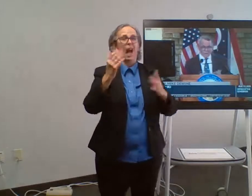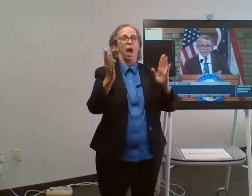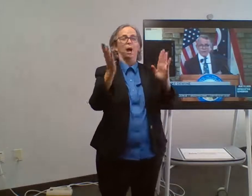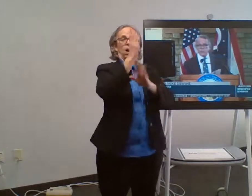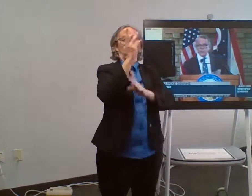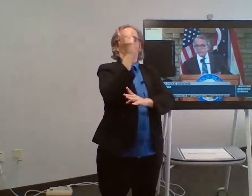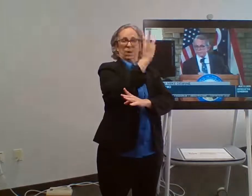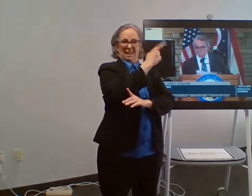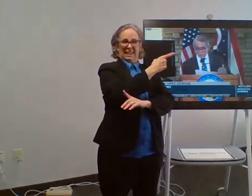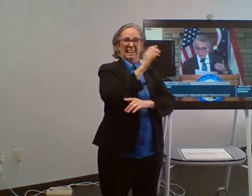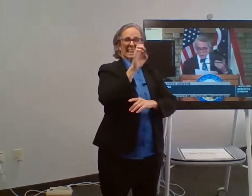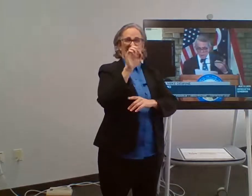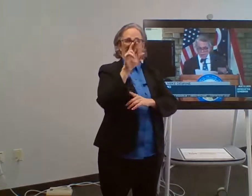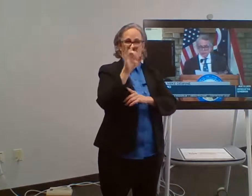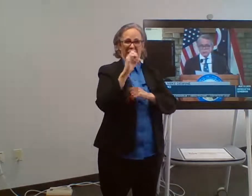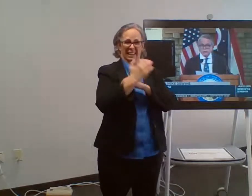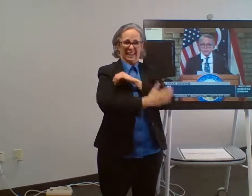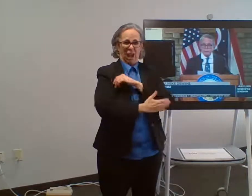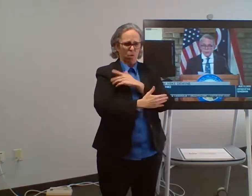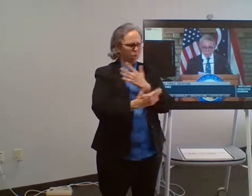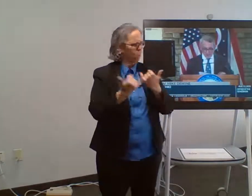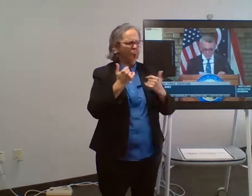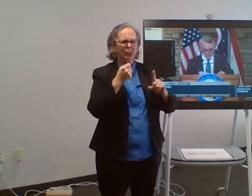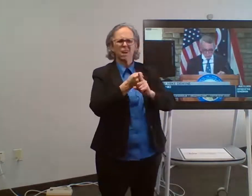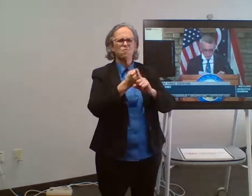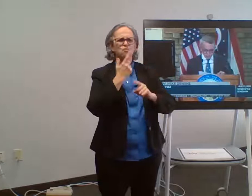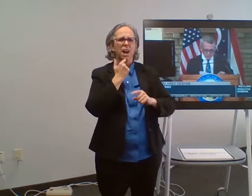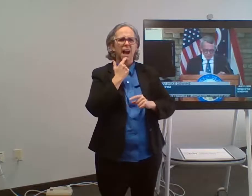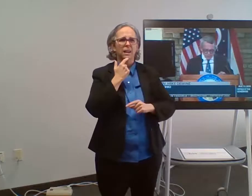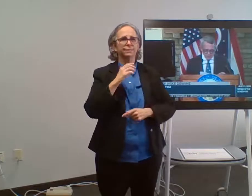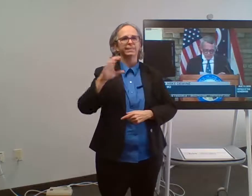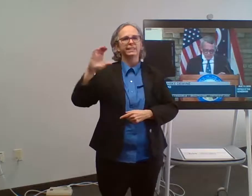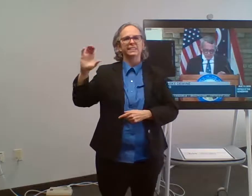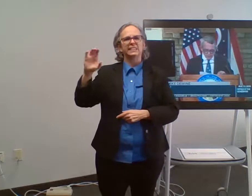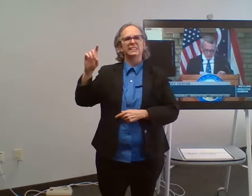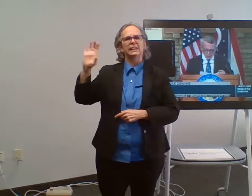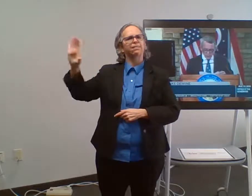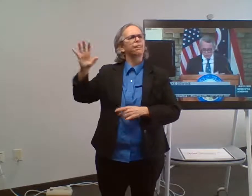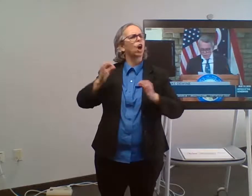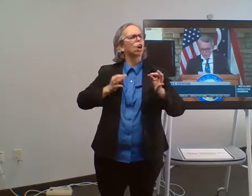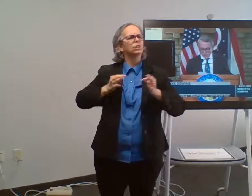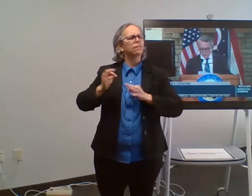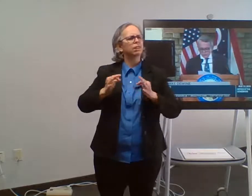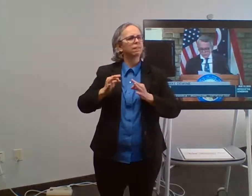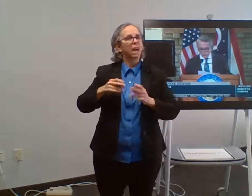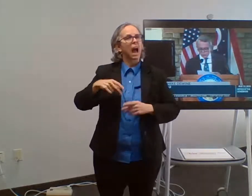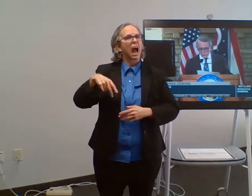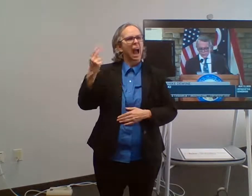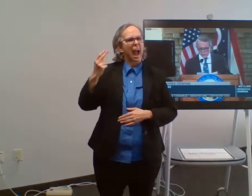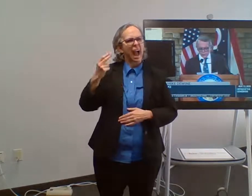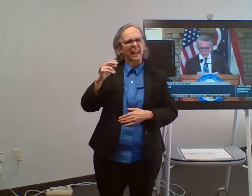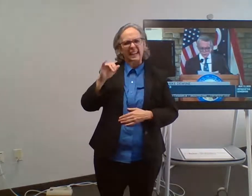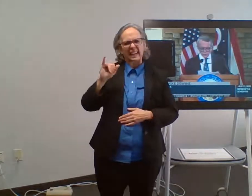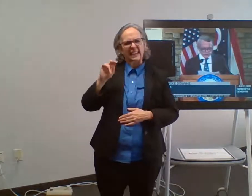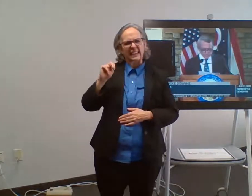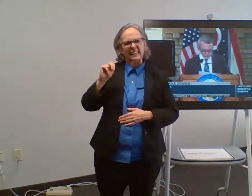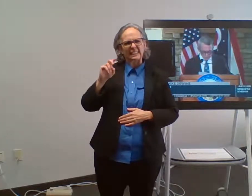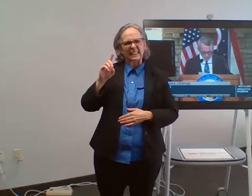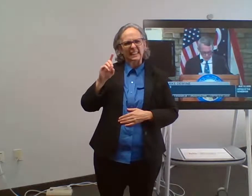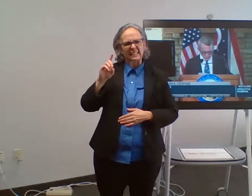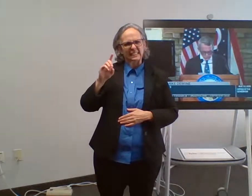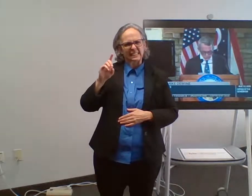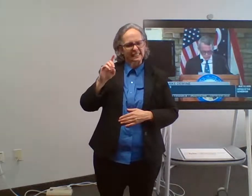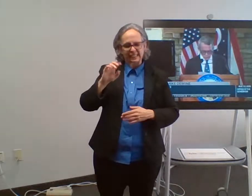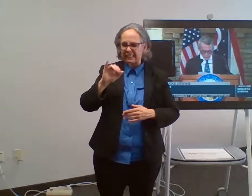threshold for high incidence. Again, high incidence is above 100. They're at 105 cases per 100,000 residents in